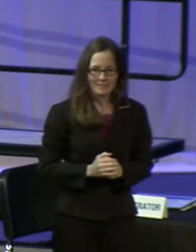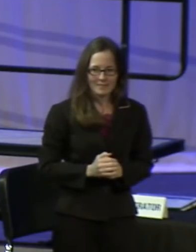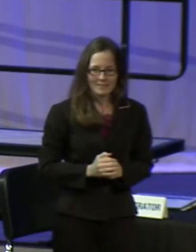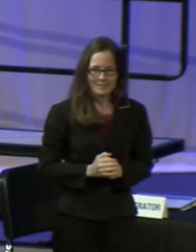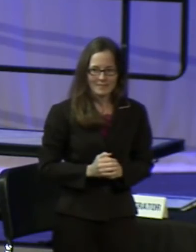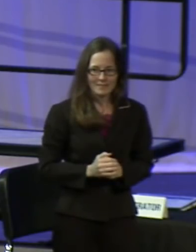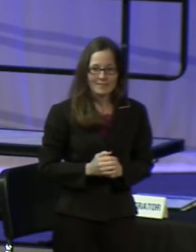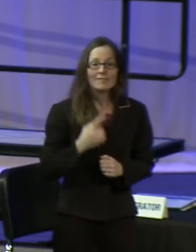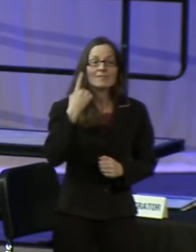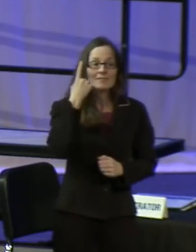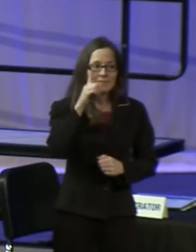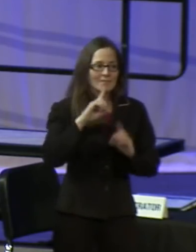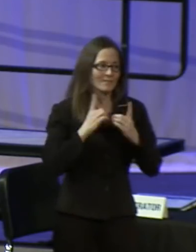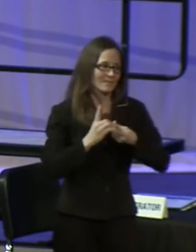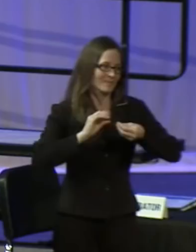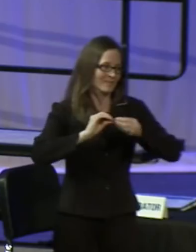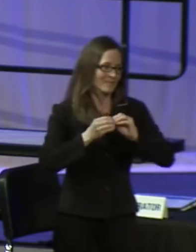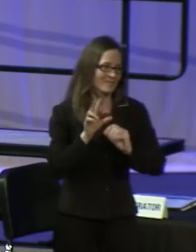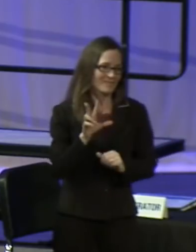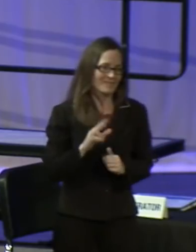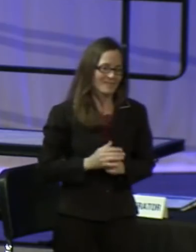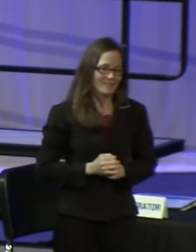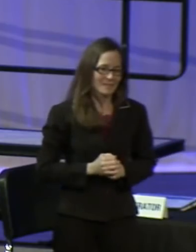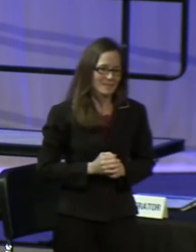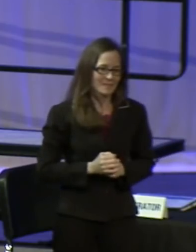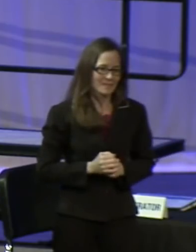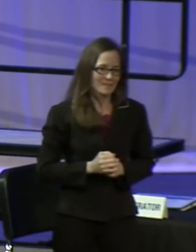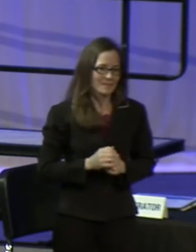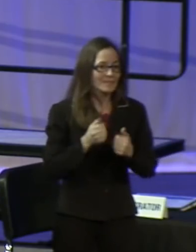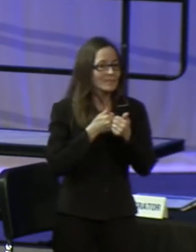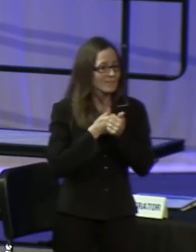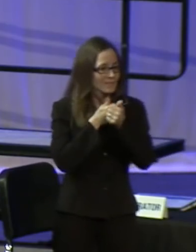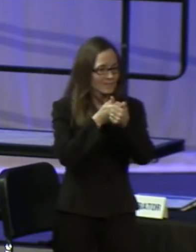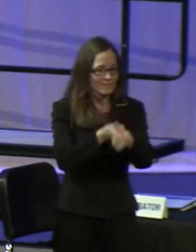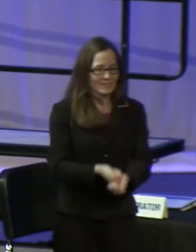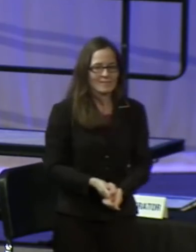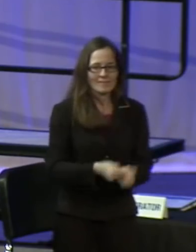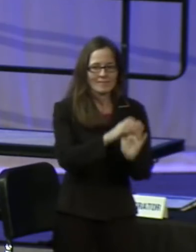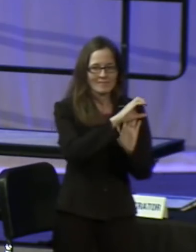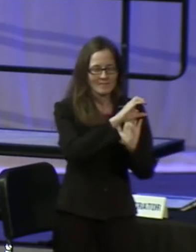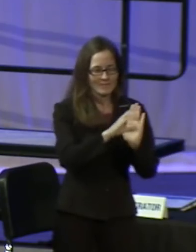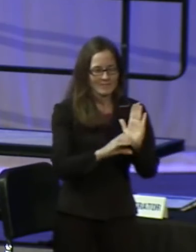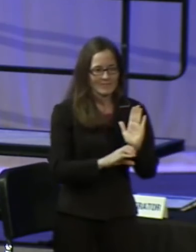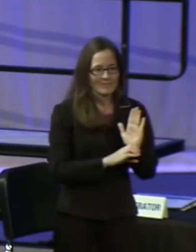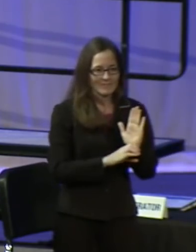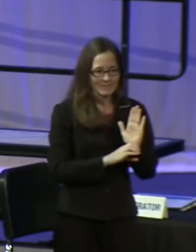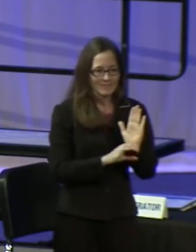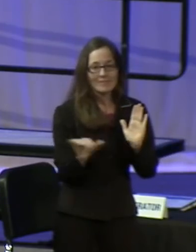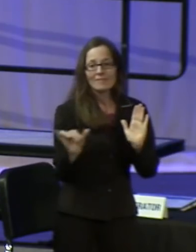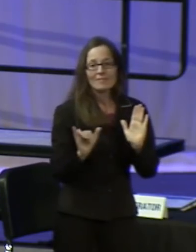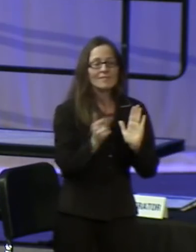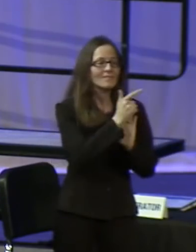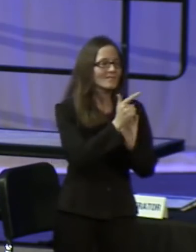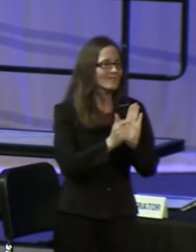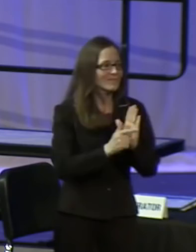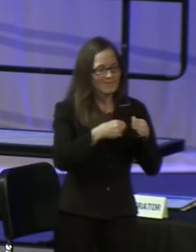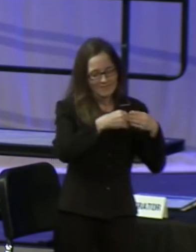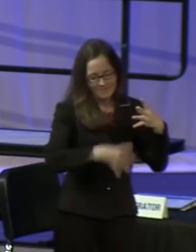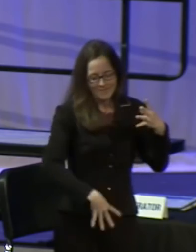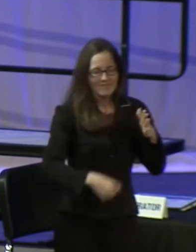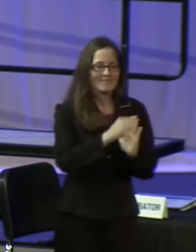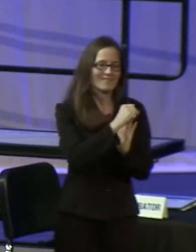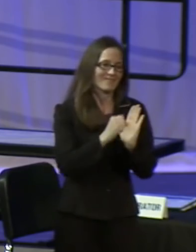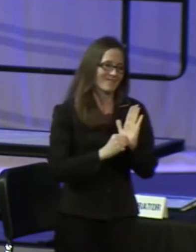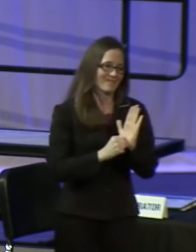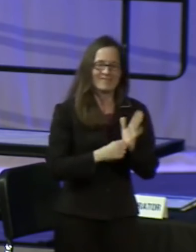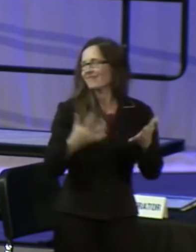for District 3, for District 3, according to the Constitution according to the Constitution and laws of this state. and laws of this